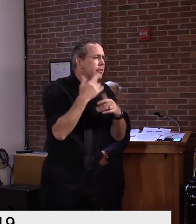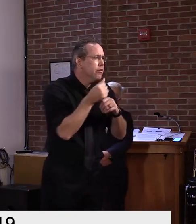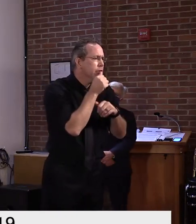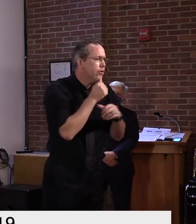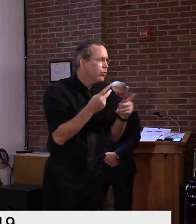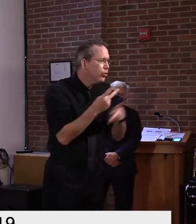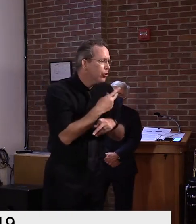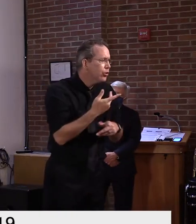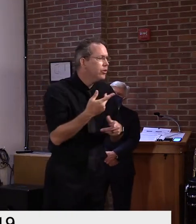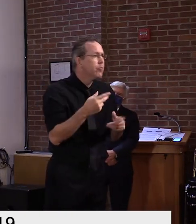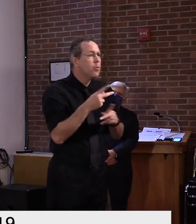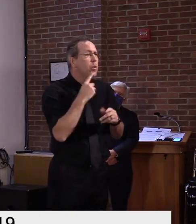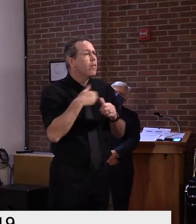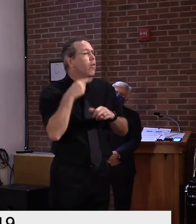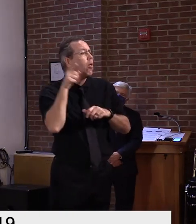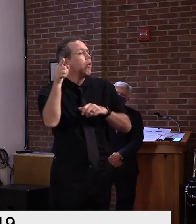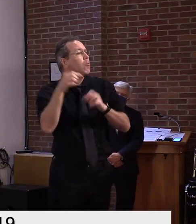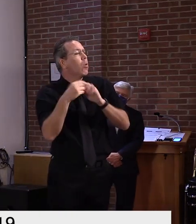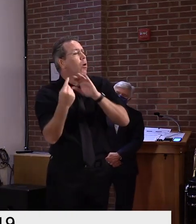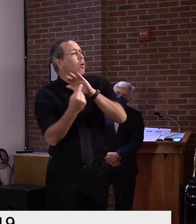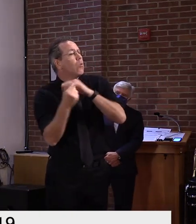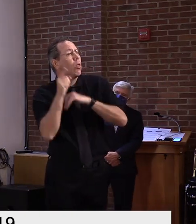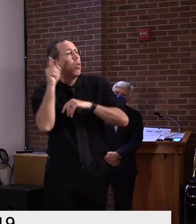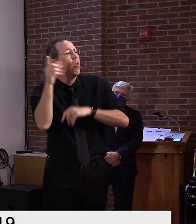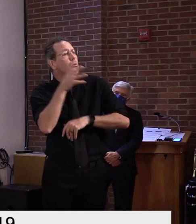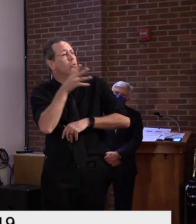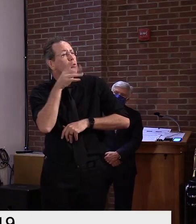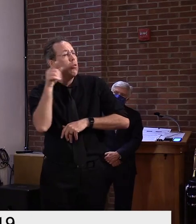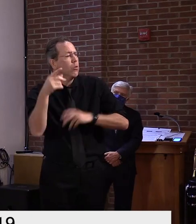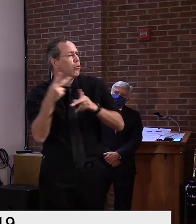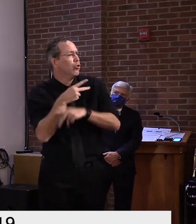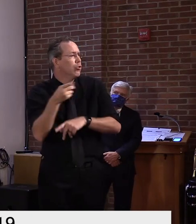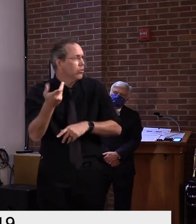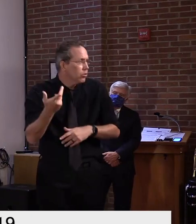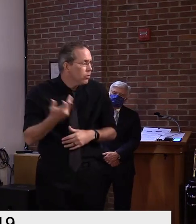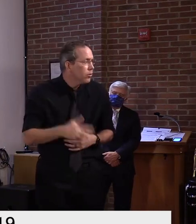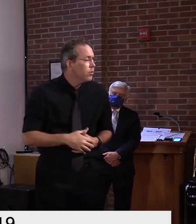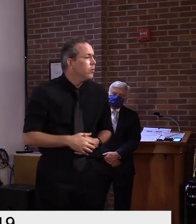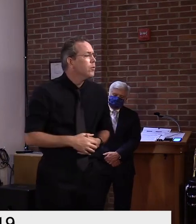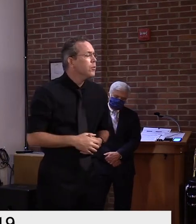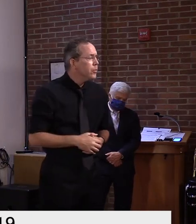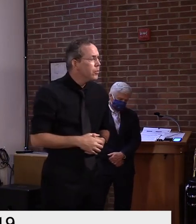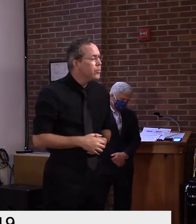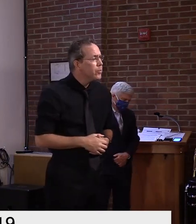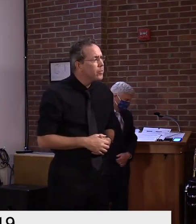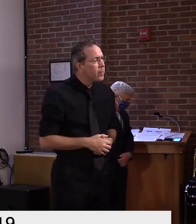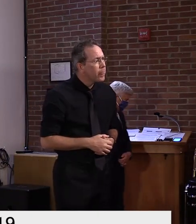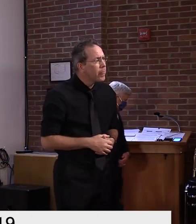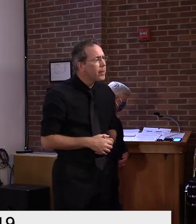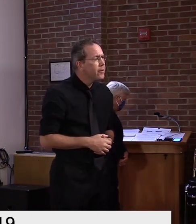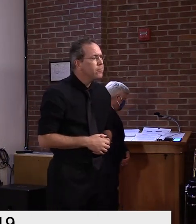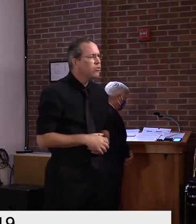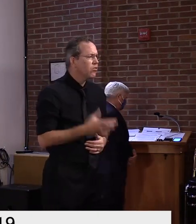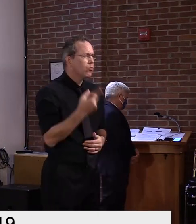impacted populations of color. That's one example from a